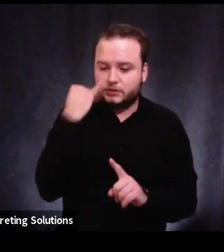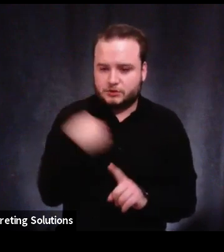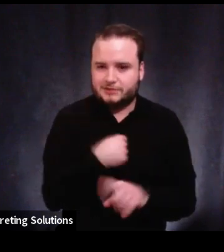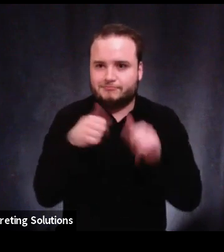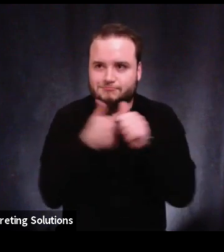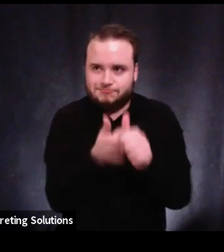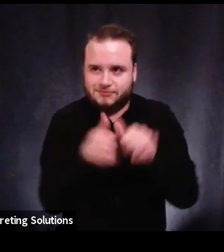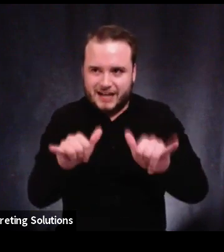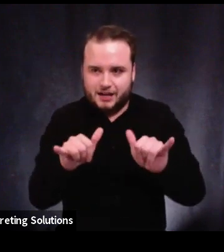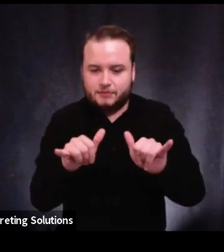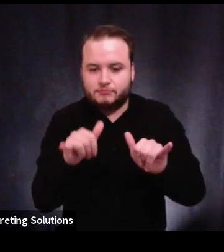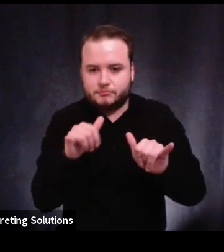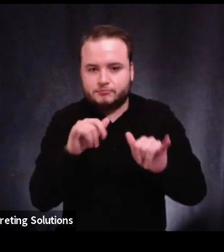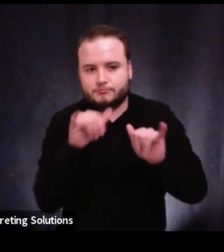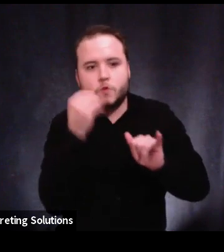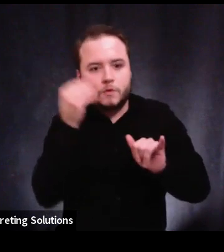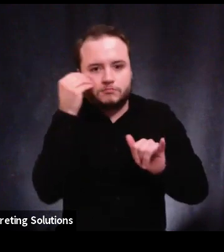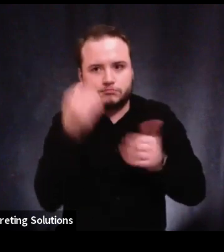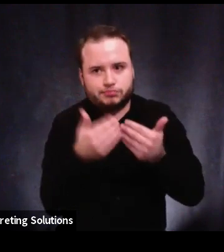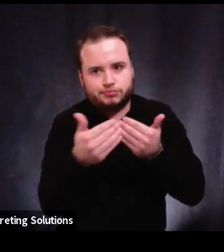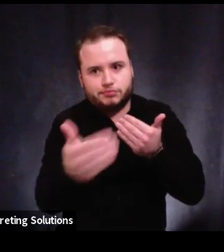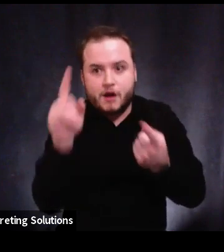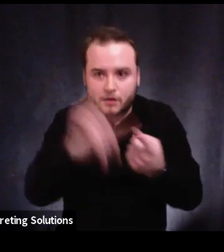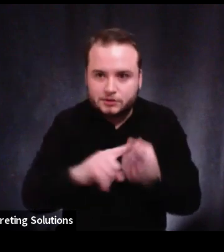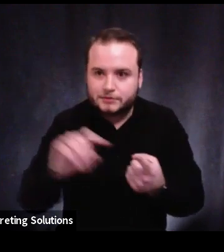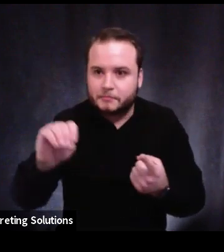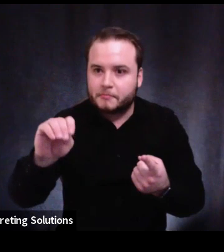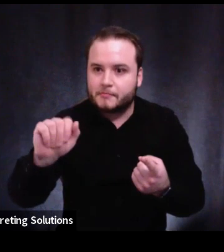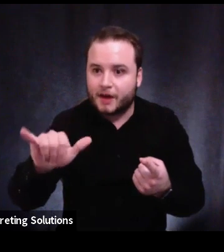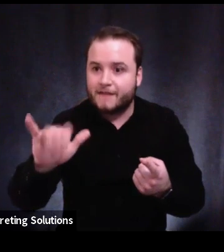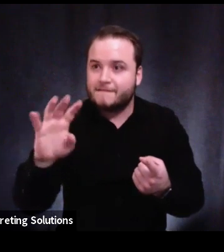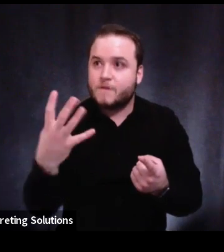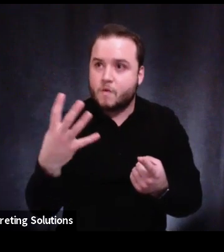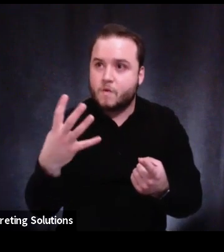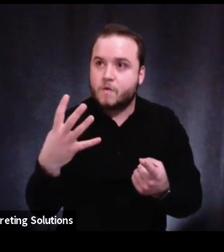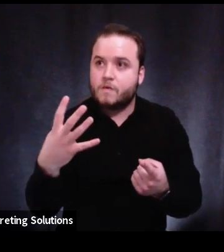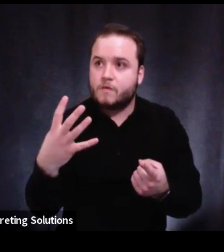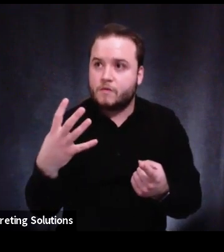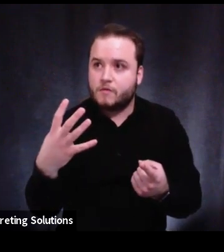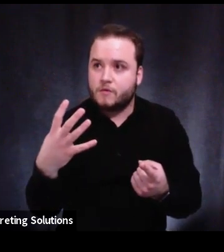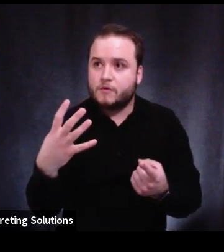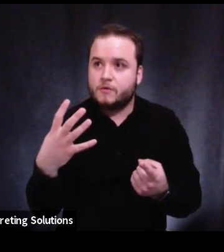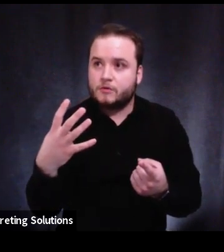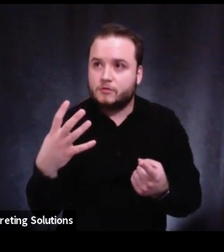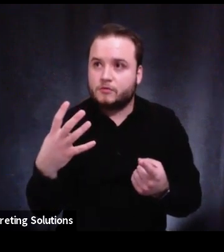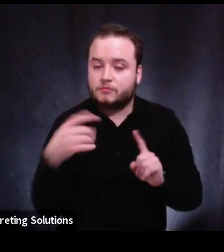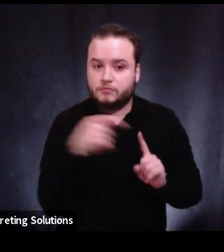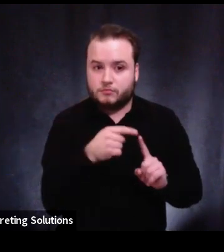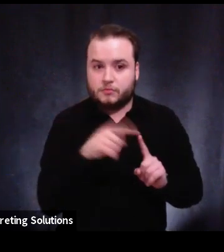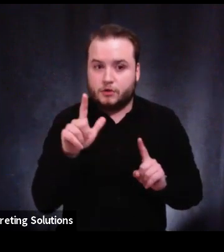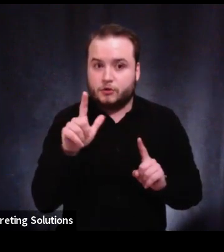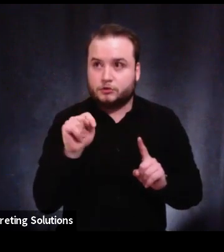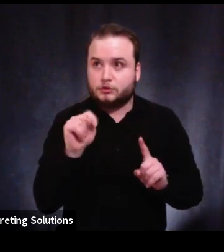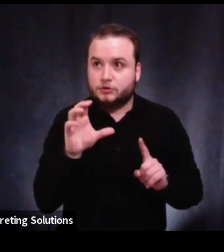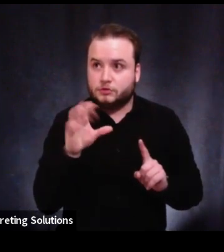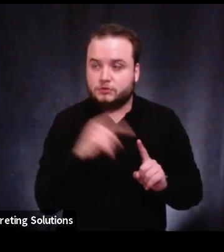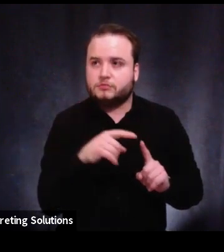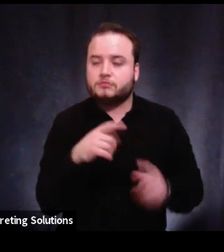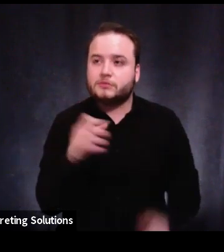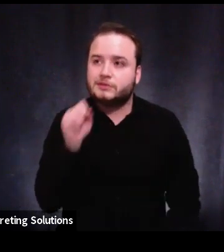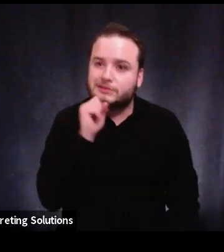for the most vulnerable in Minnesota's population only, that we, according to the model, now these are predictions, I understand, that